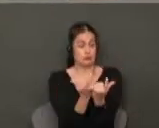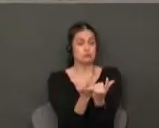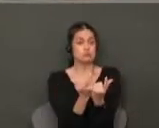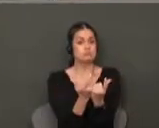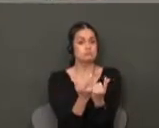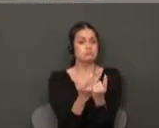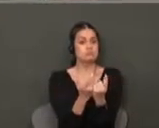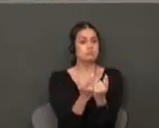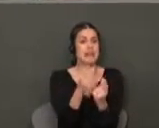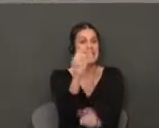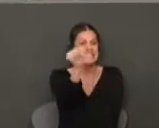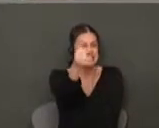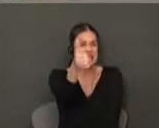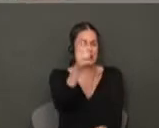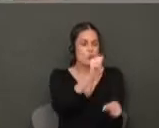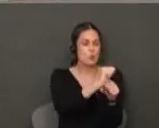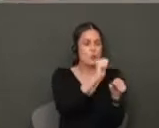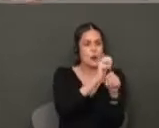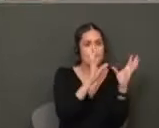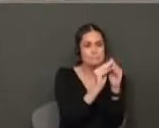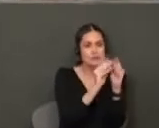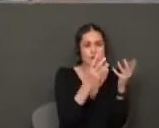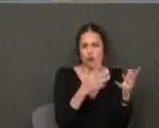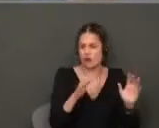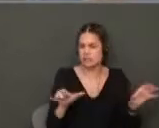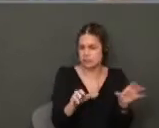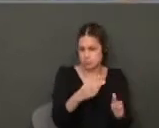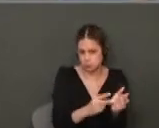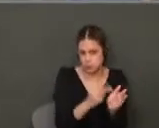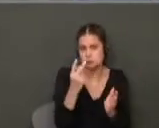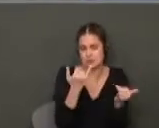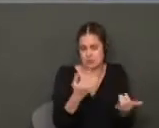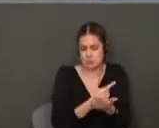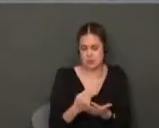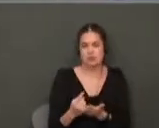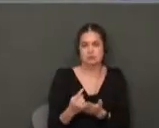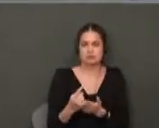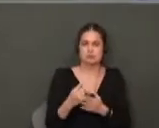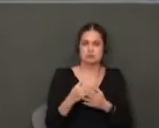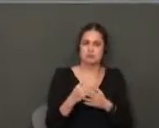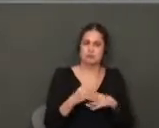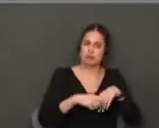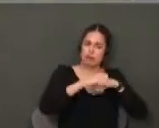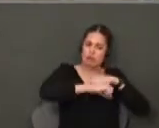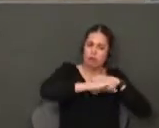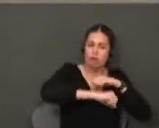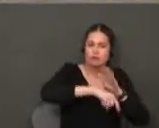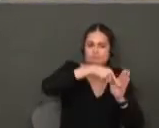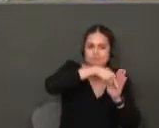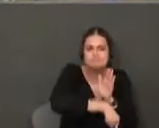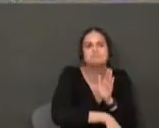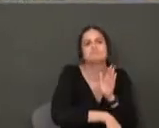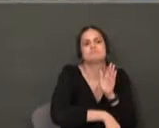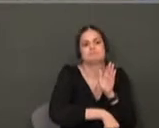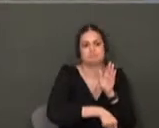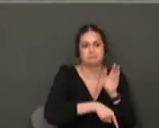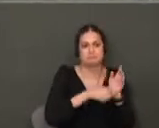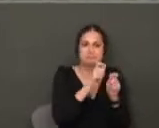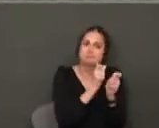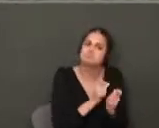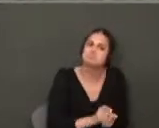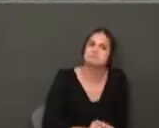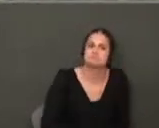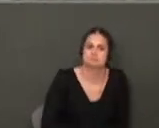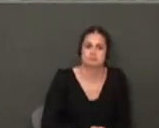10 budget work sessions. We've done 2 already this week. They're long. They get into the details of the proposed budget and the